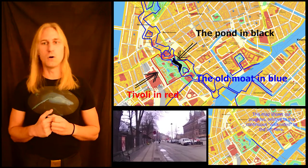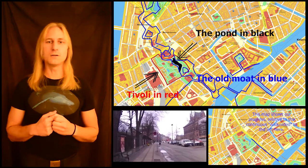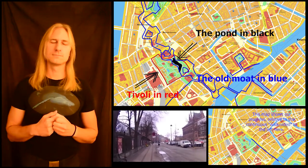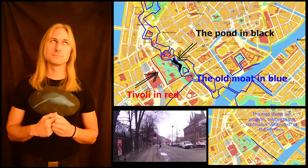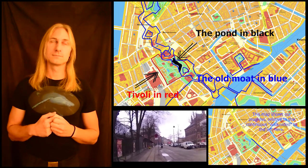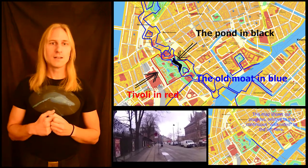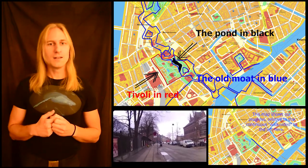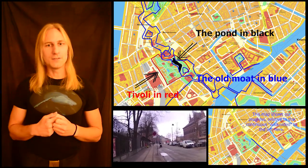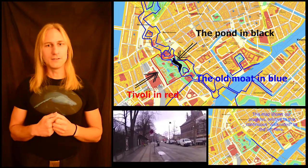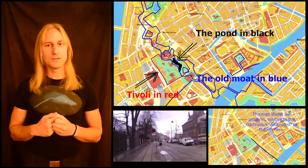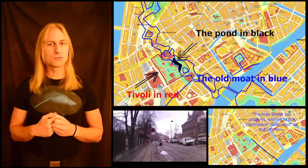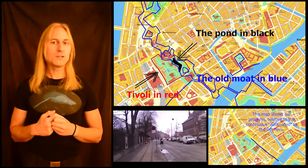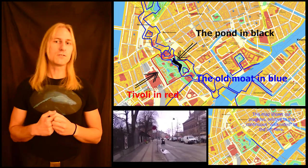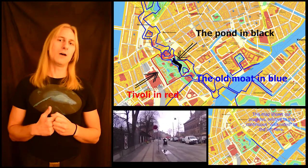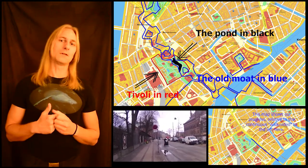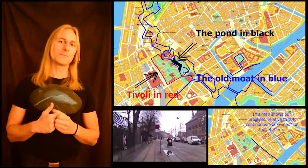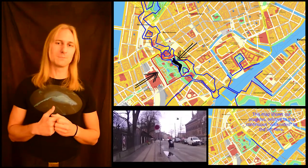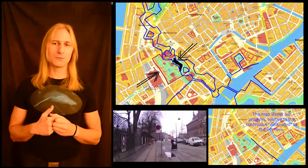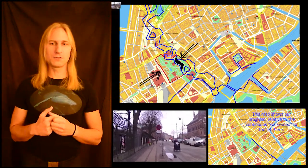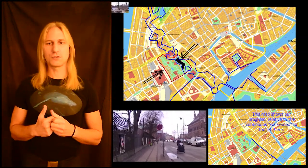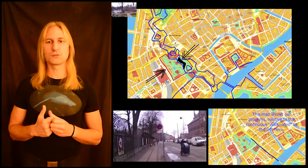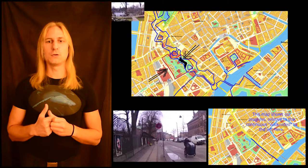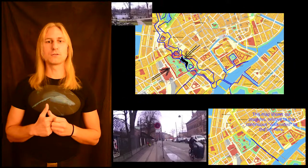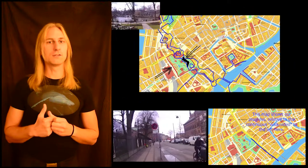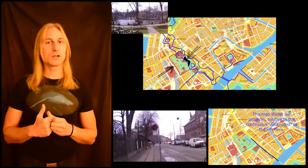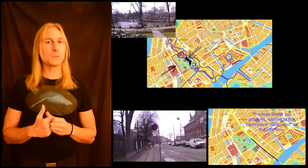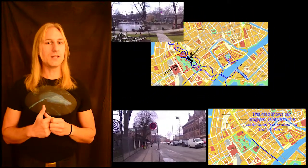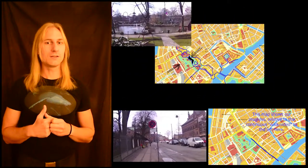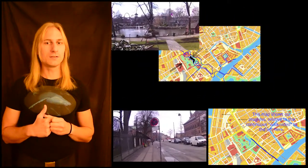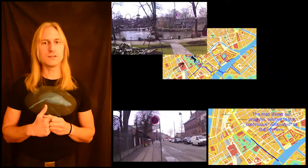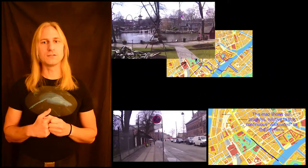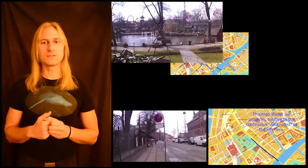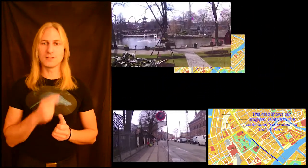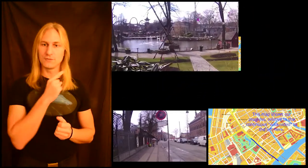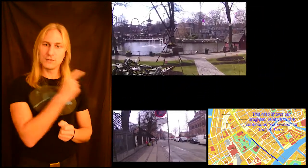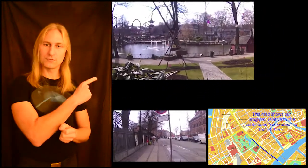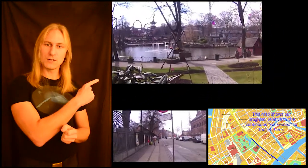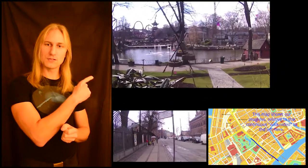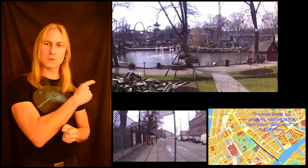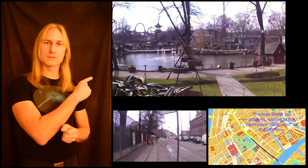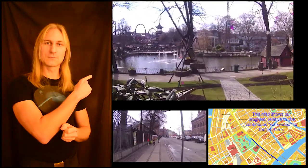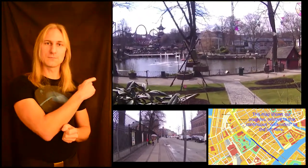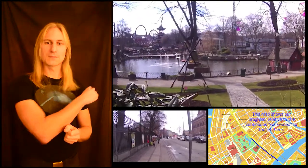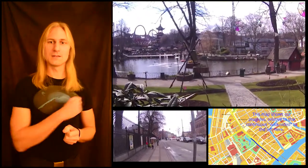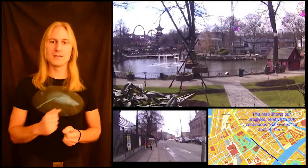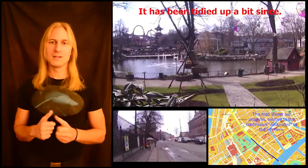Gustaf War, the Swedish army mounted an assault on the Copenhagen defences in this very